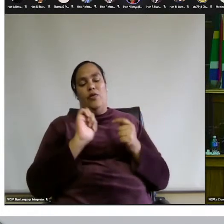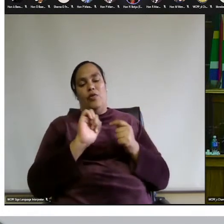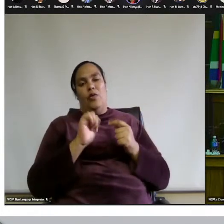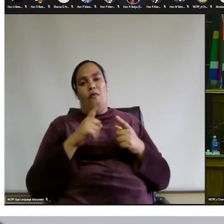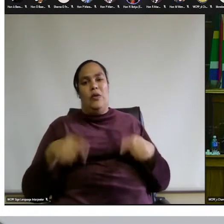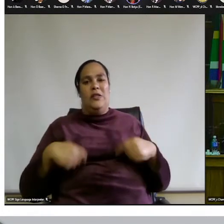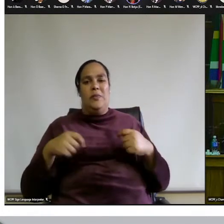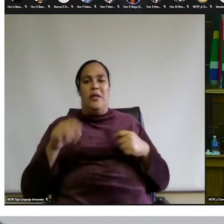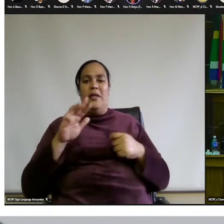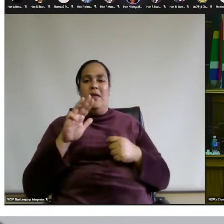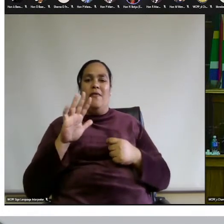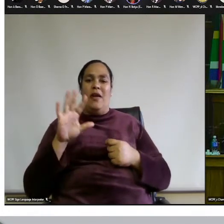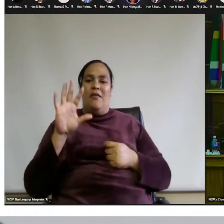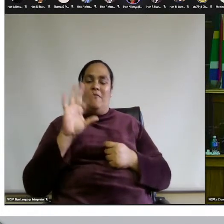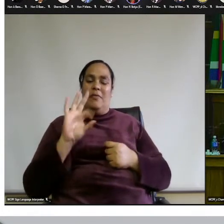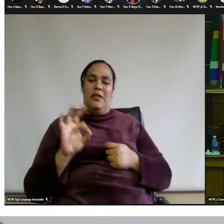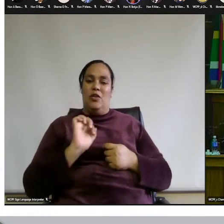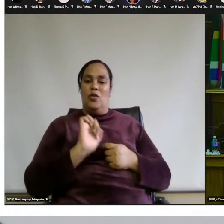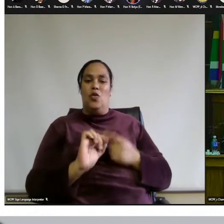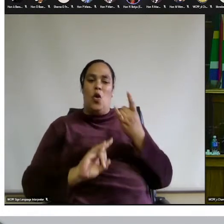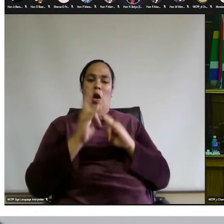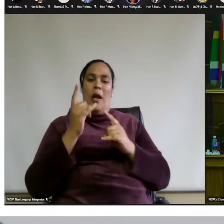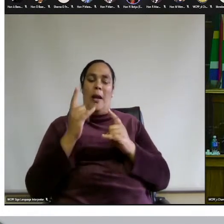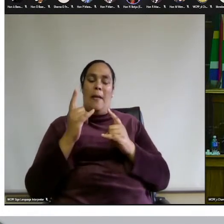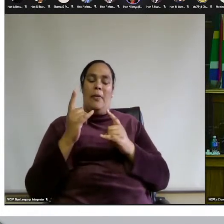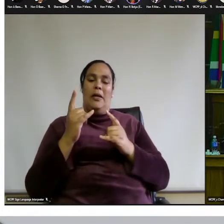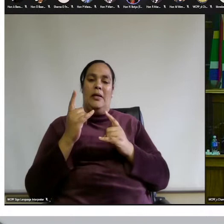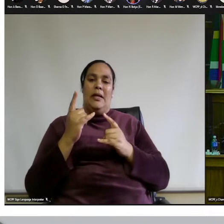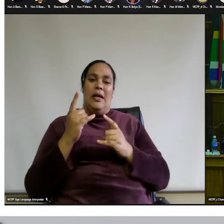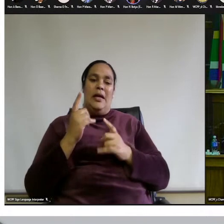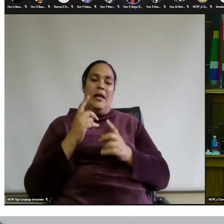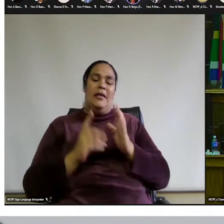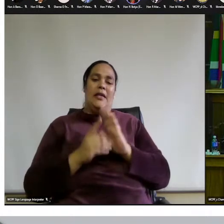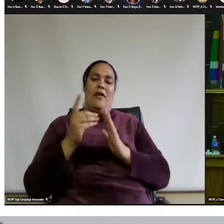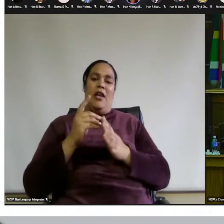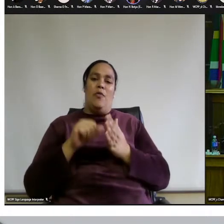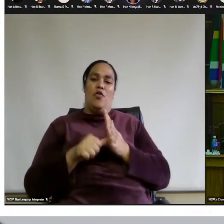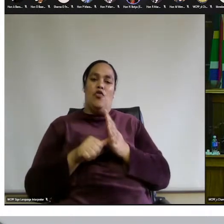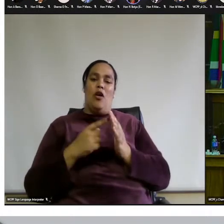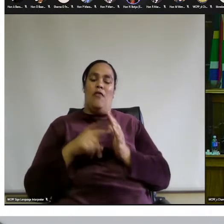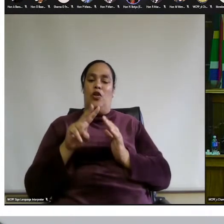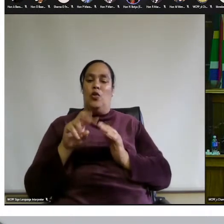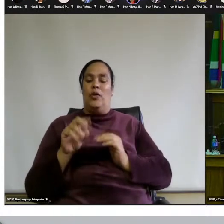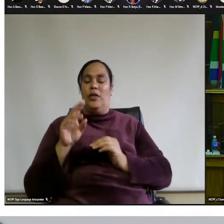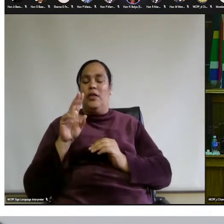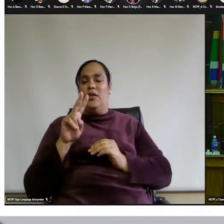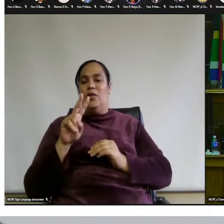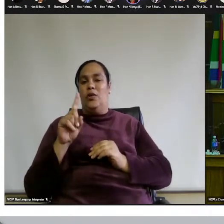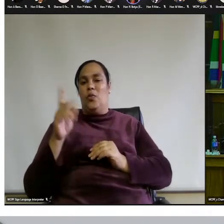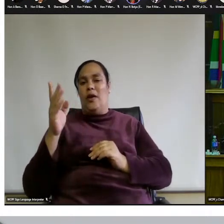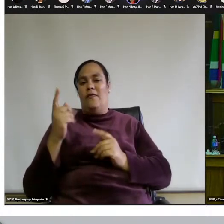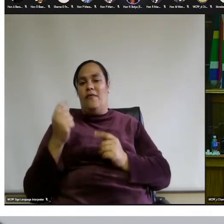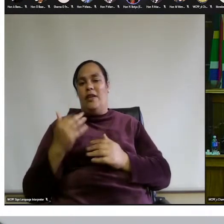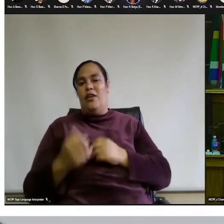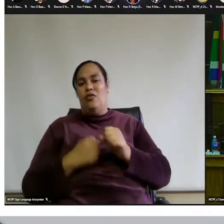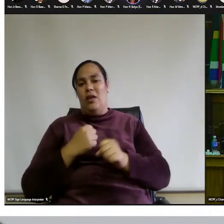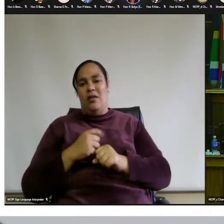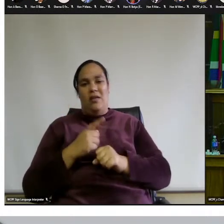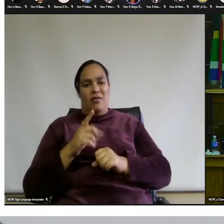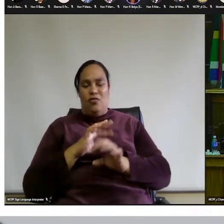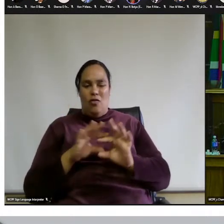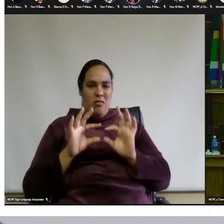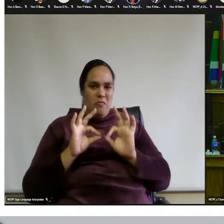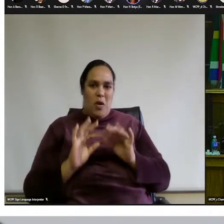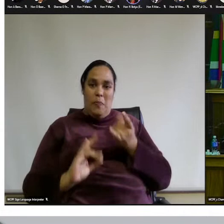spending 95% of its urban settlement development grant budget for the 2020-21 financial year. It cannot be right that the